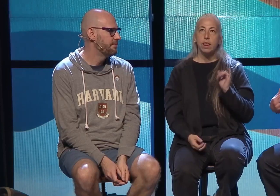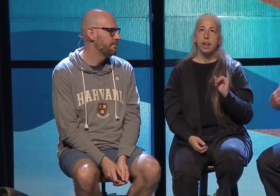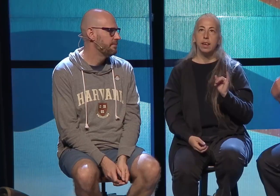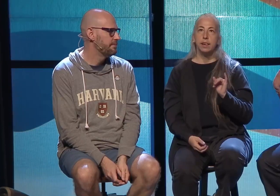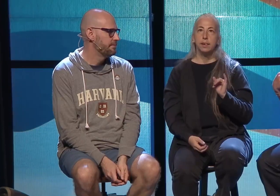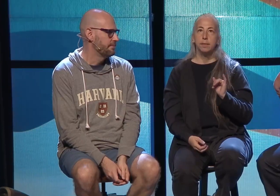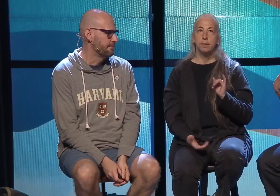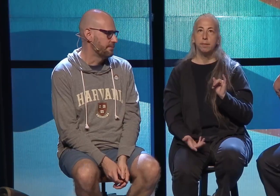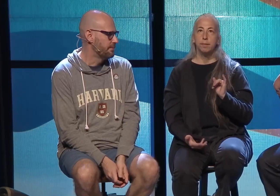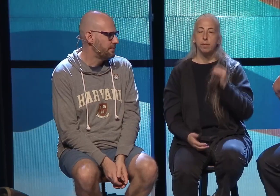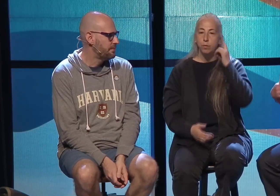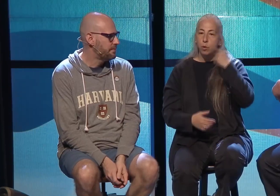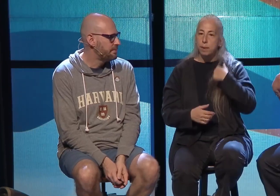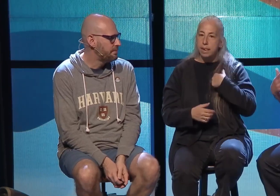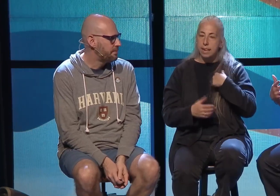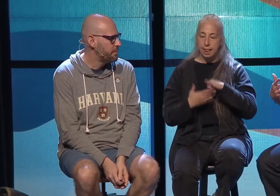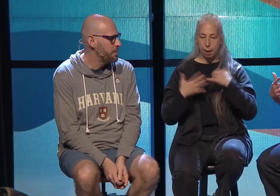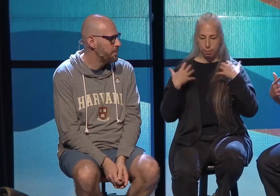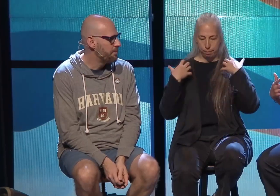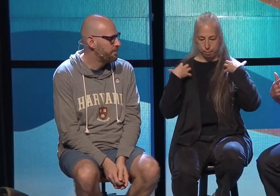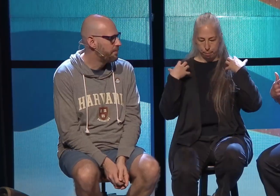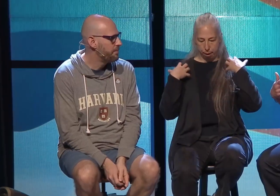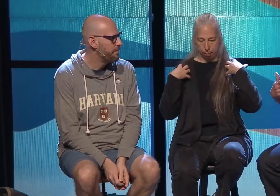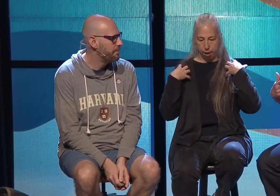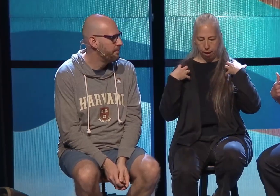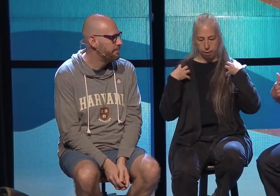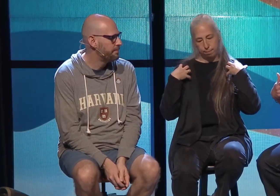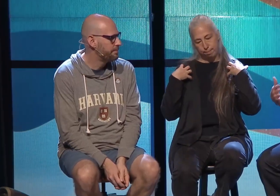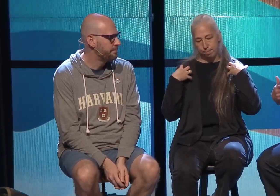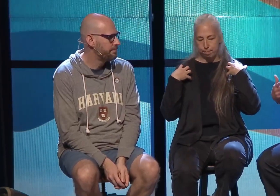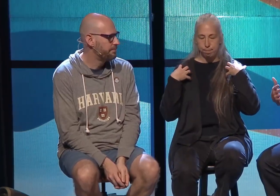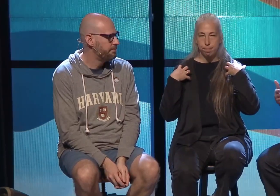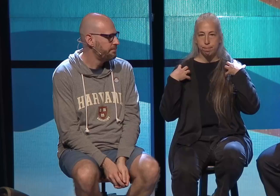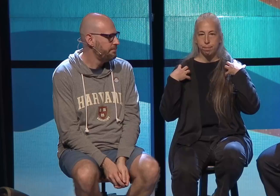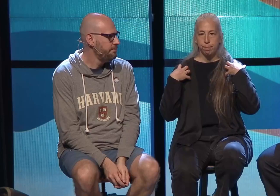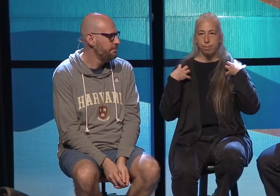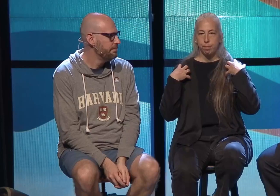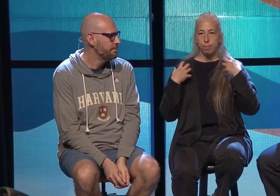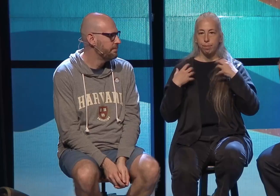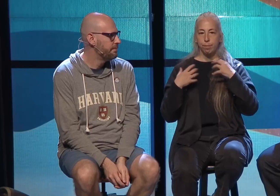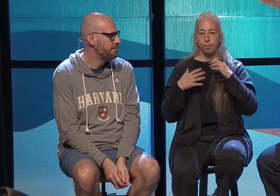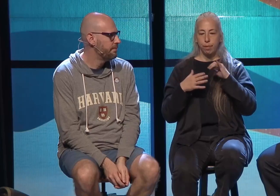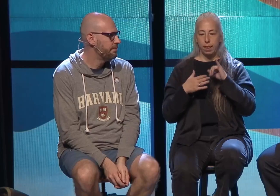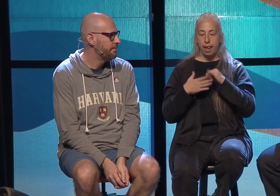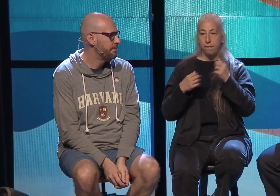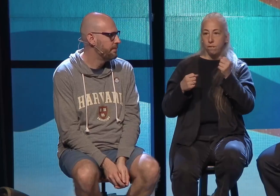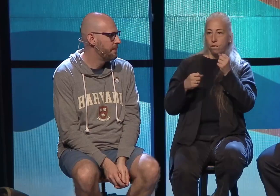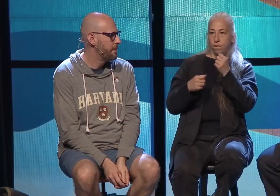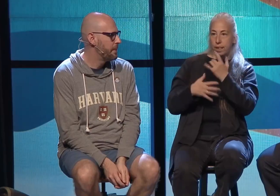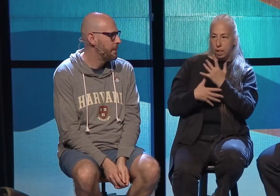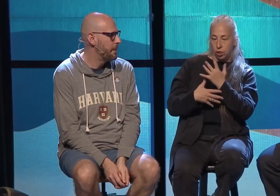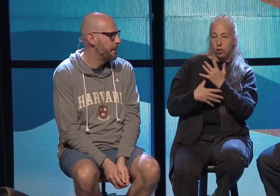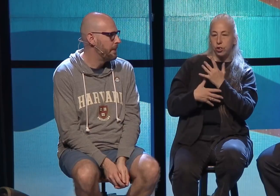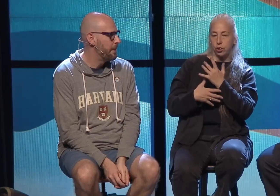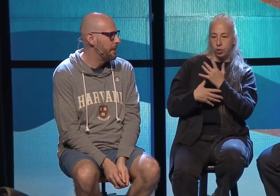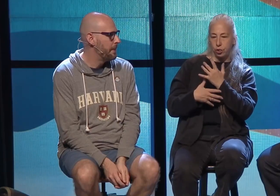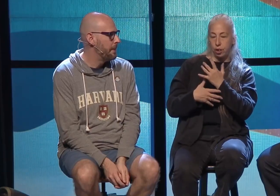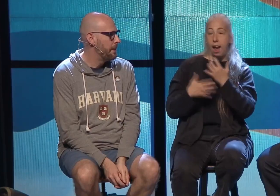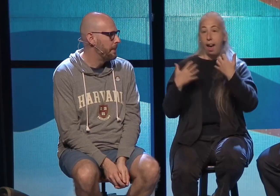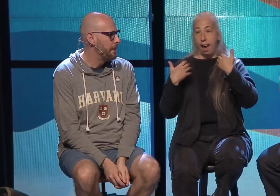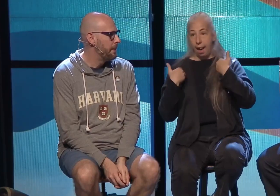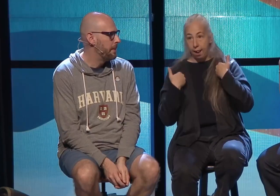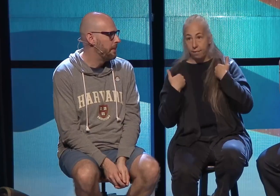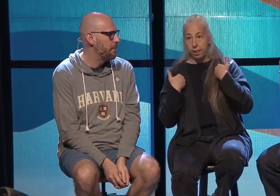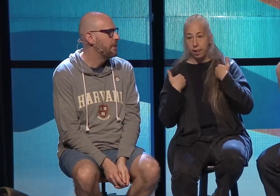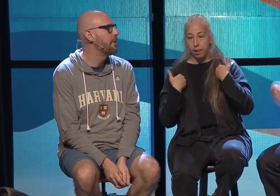for me that backpack just like that fear of seeing. I have to also be like I don't want to